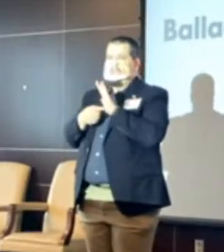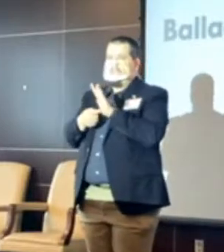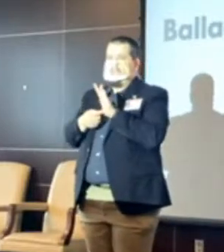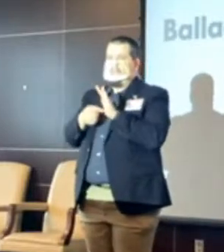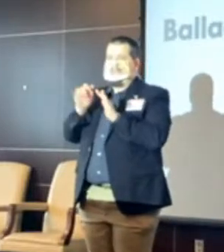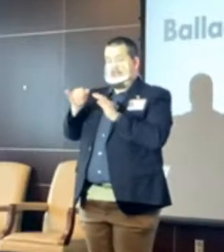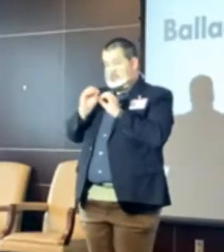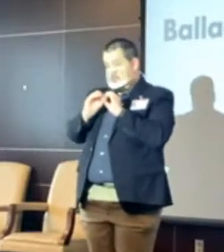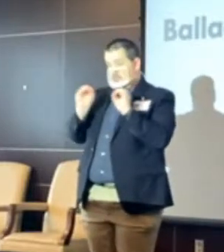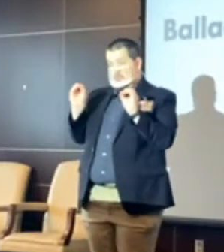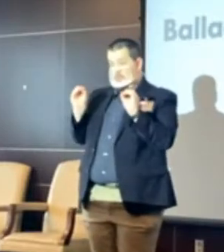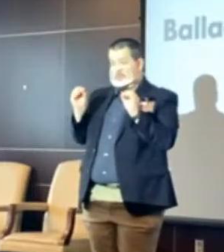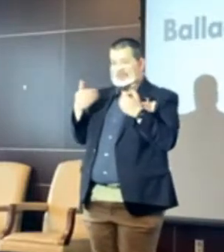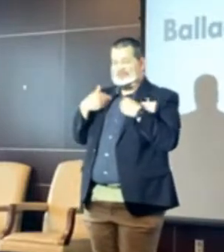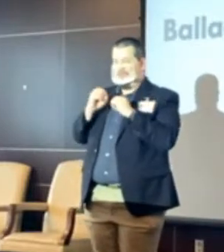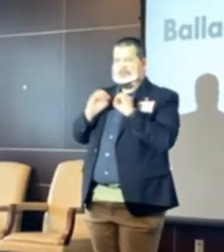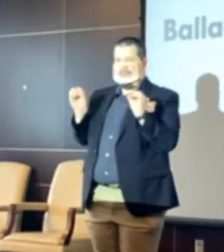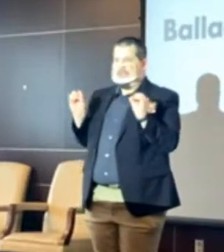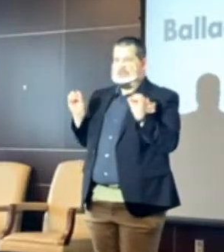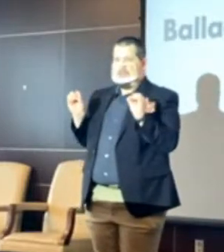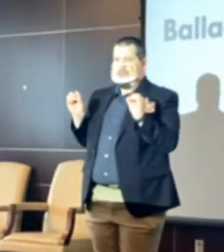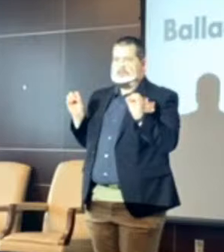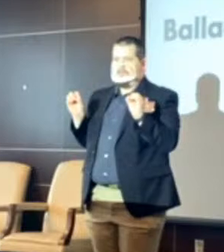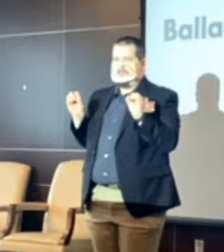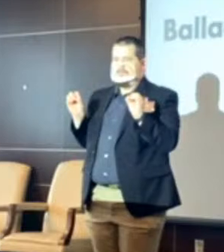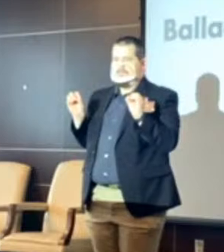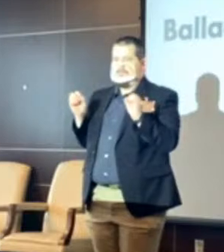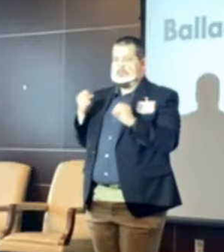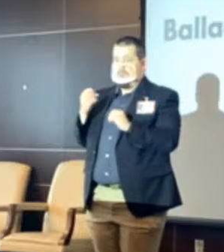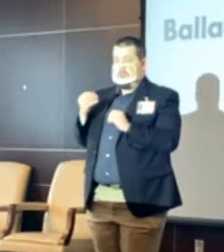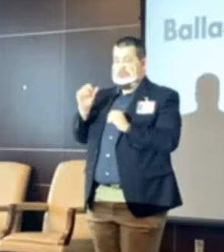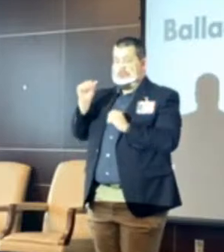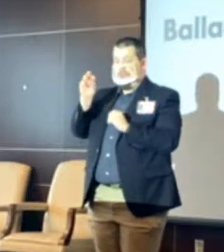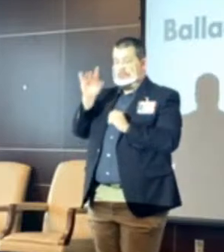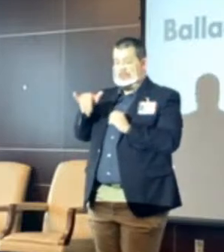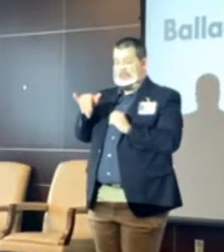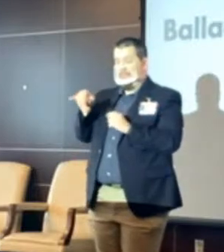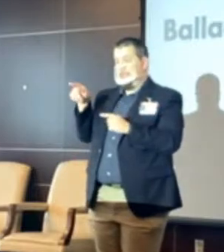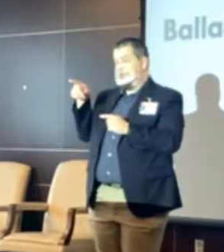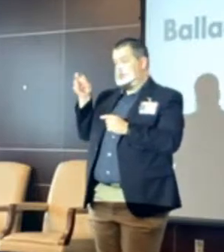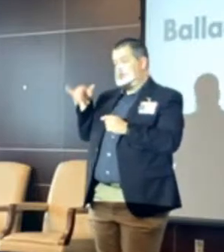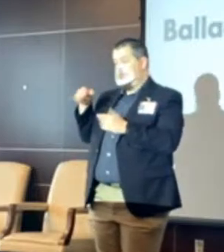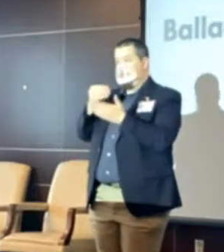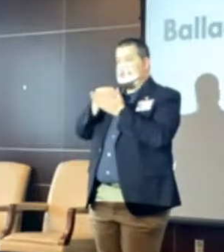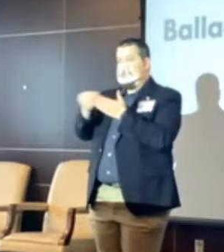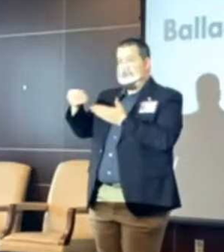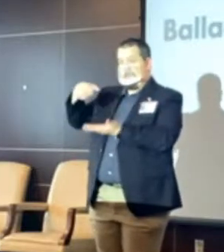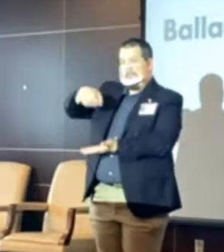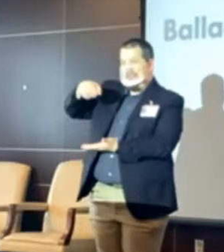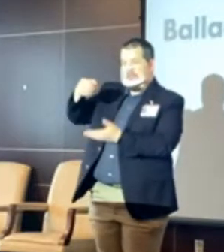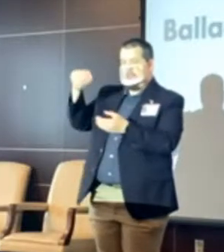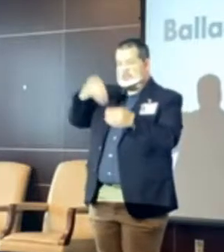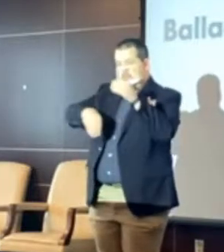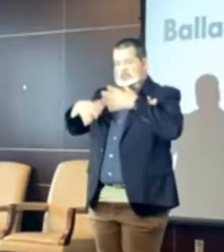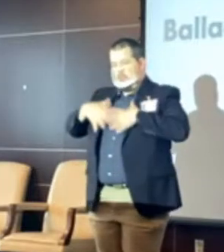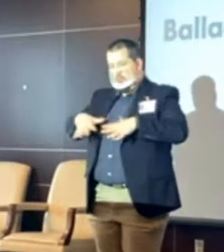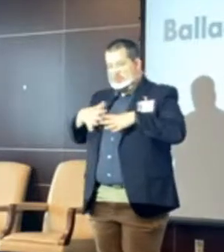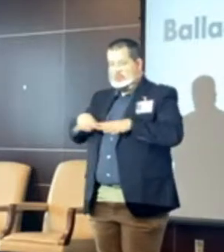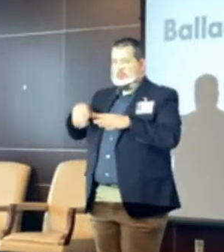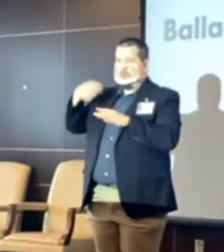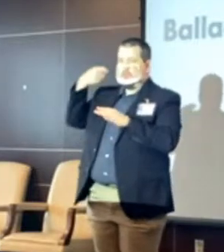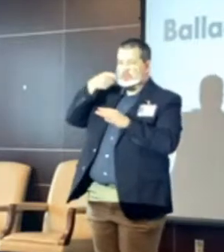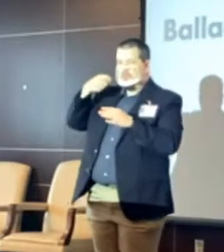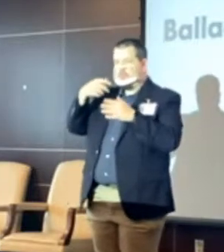for it, no possessions at all. And so Amy and Penny bought a duffel bag full of clothes, hygiene